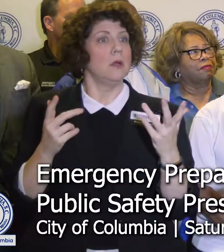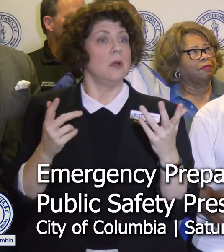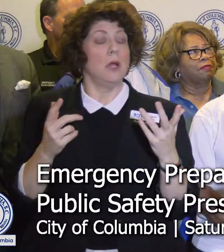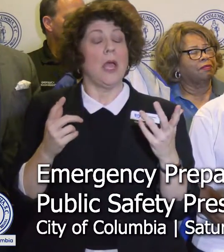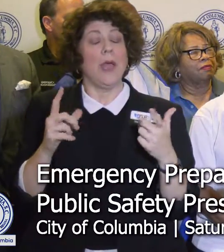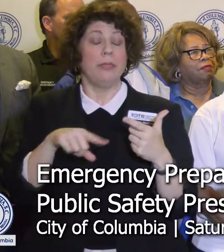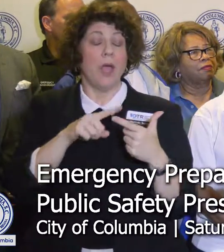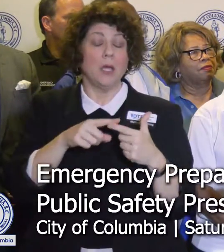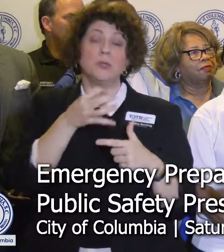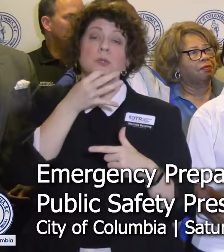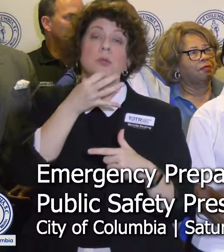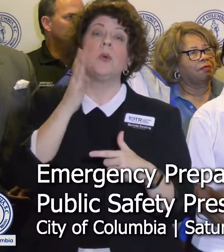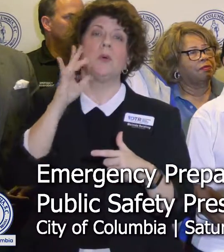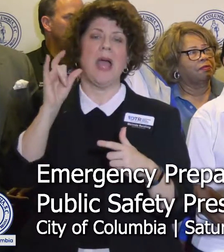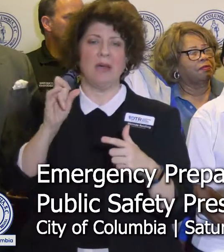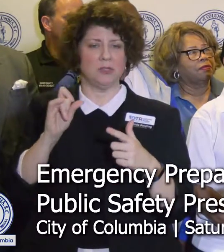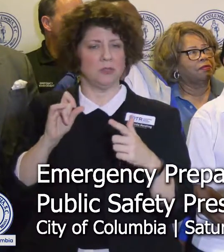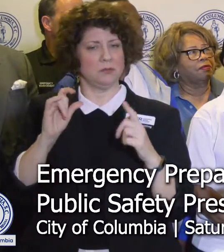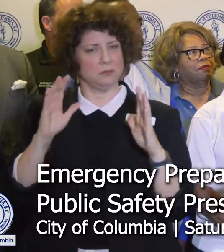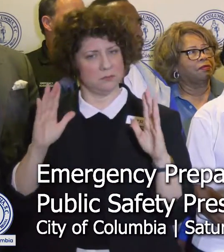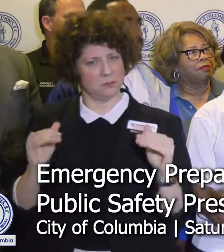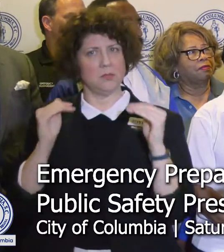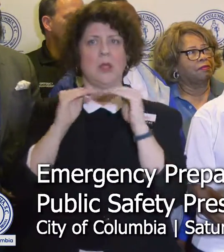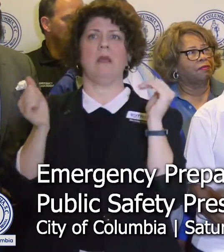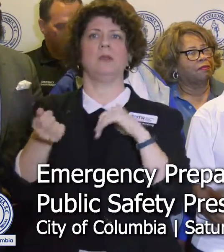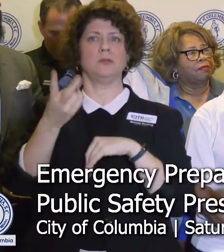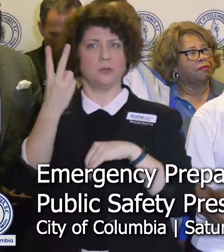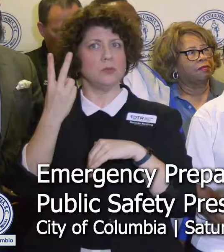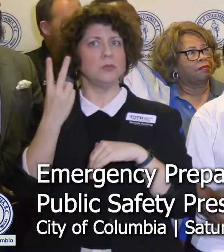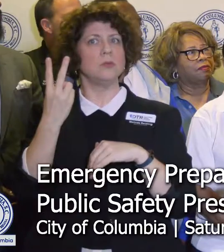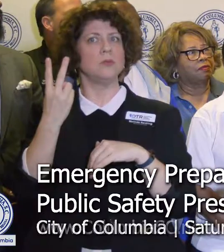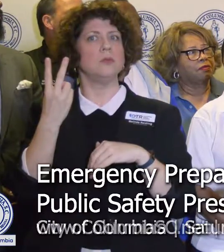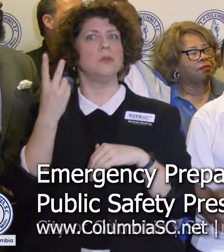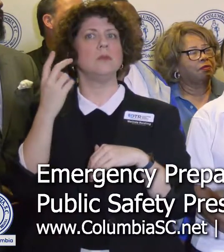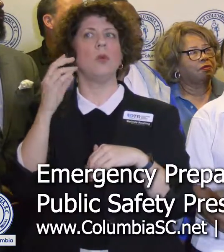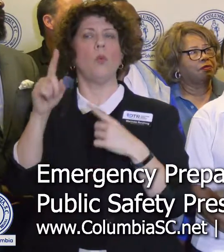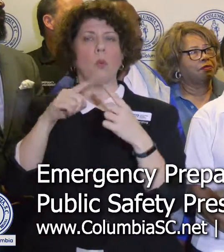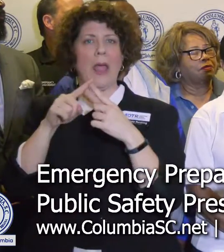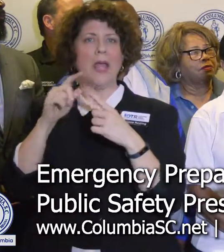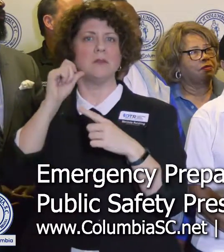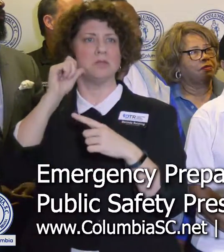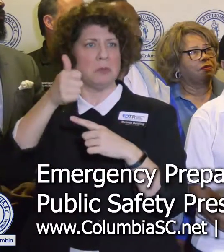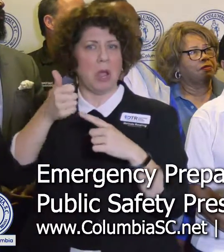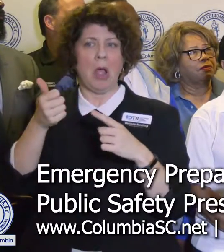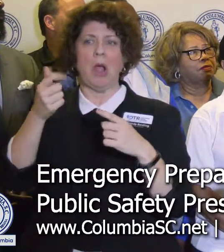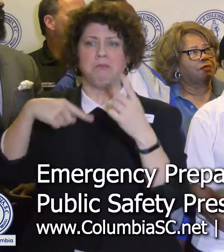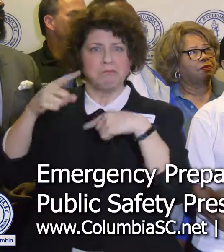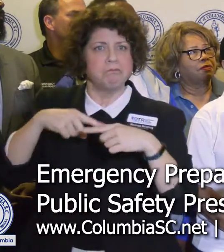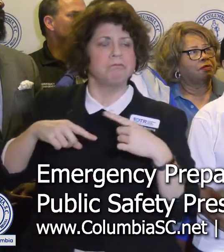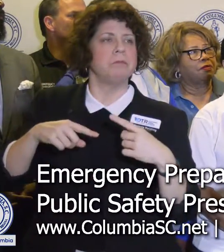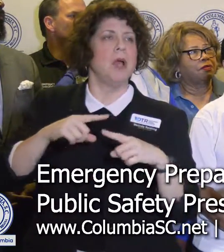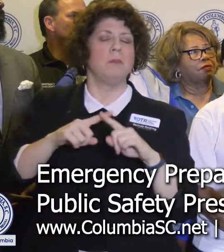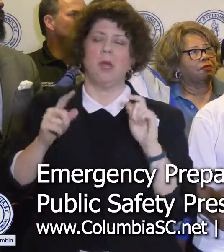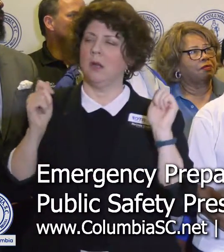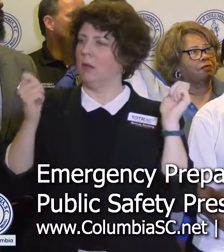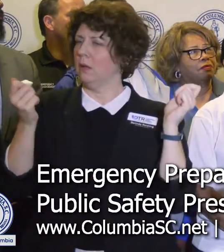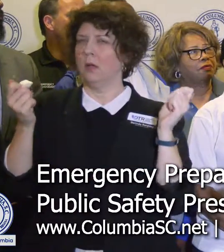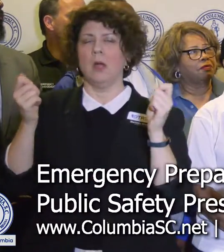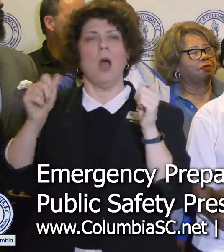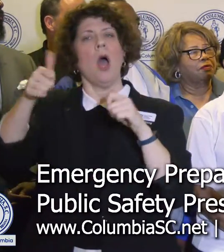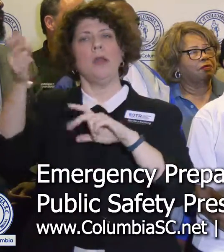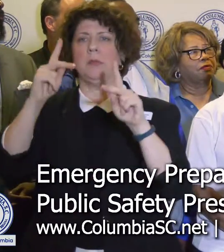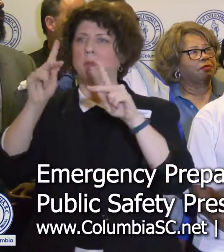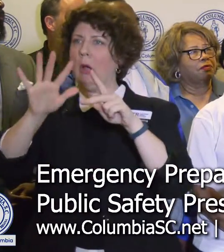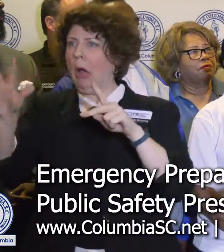mode two and make sure that, again, our citizens from other parts of the state in North Carolina who've been most gravely affected by